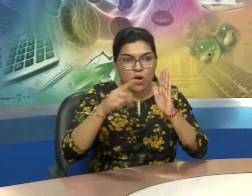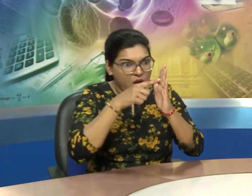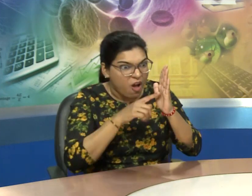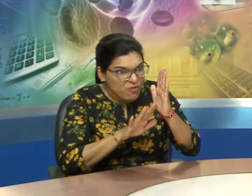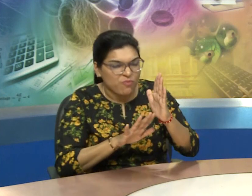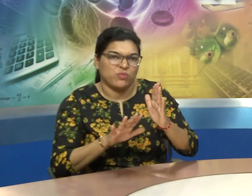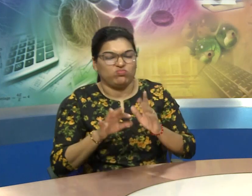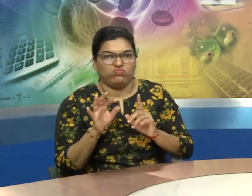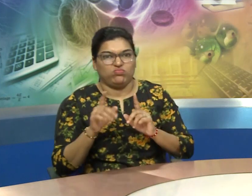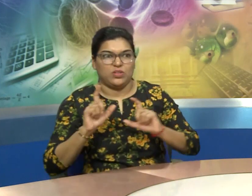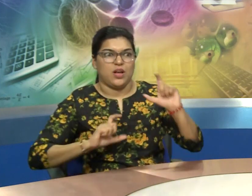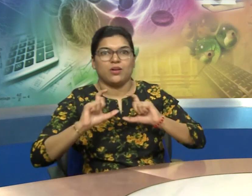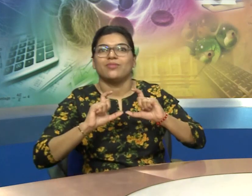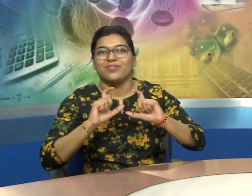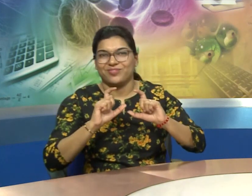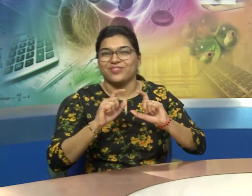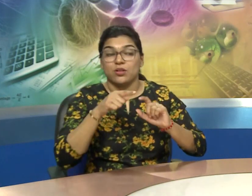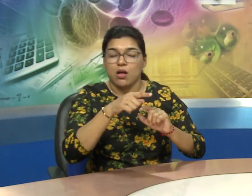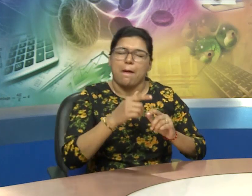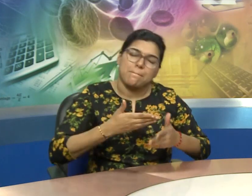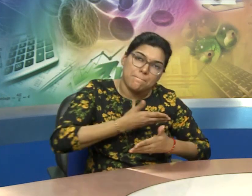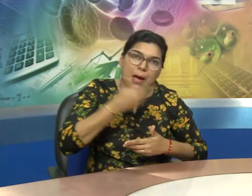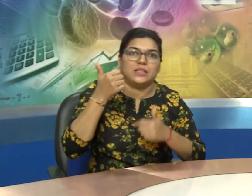on their country published in other countries.